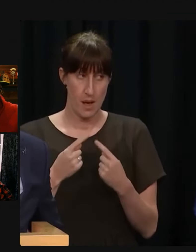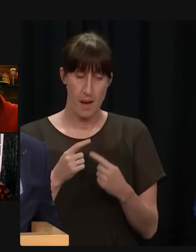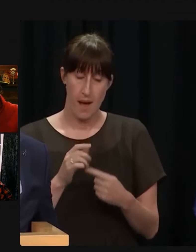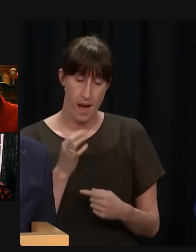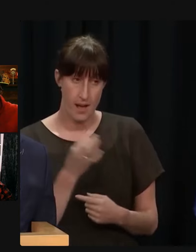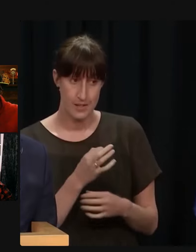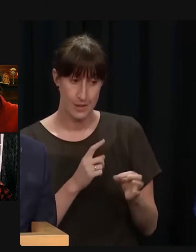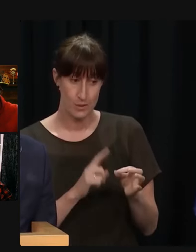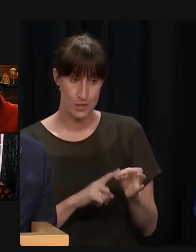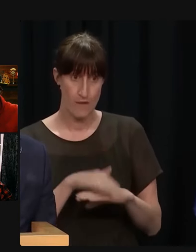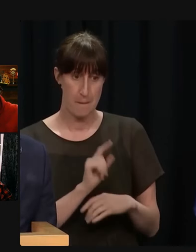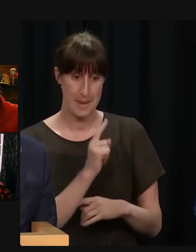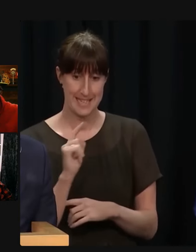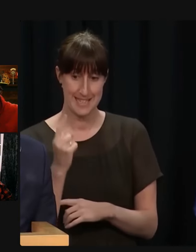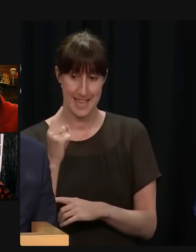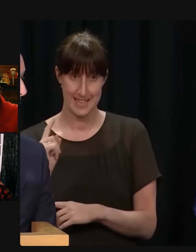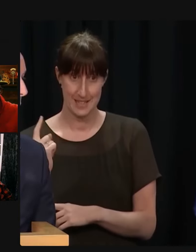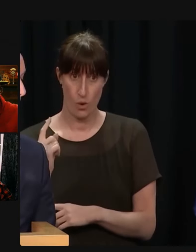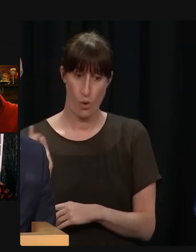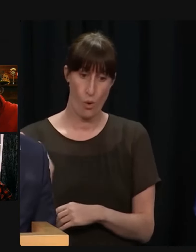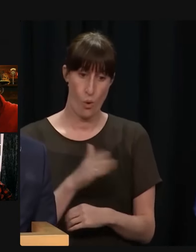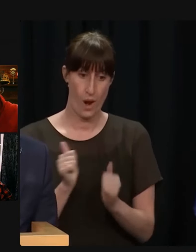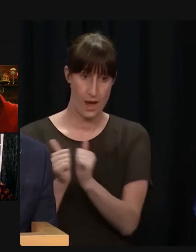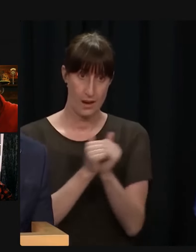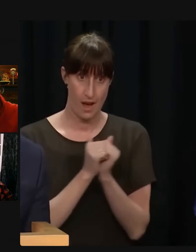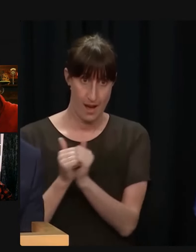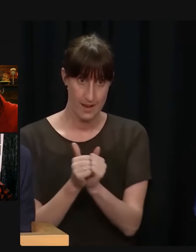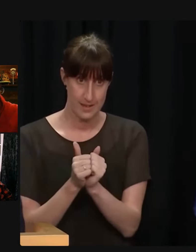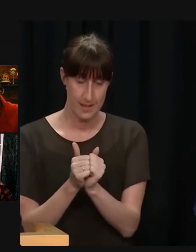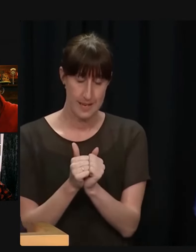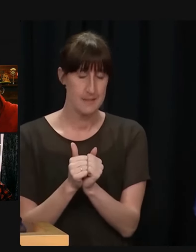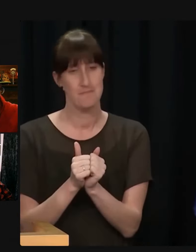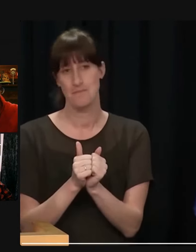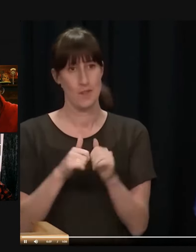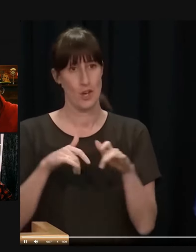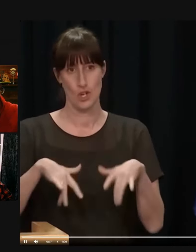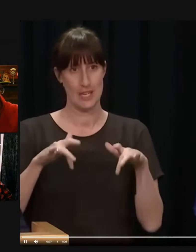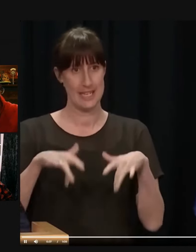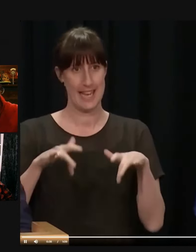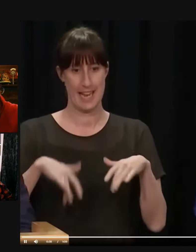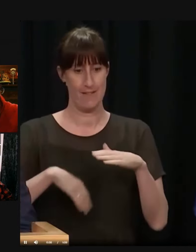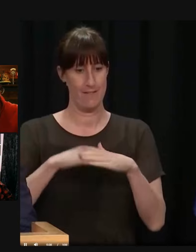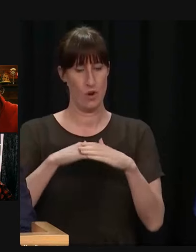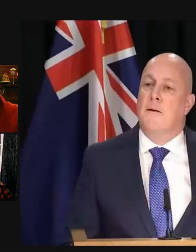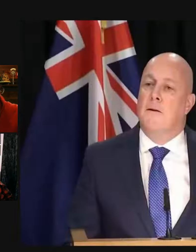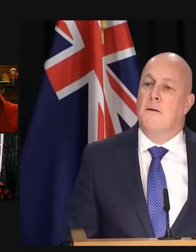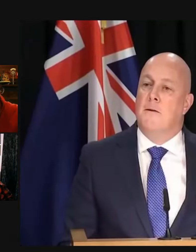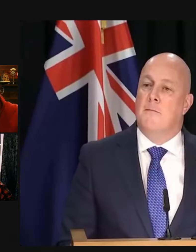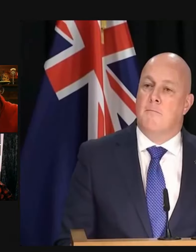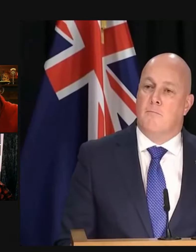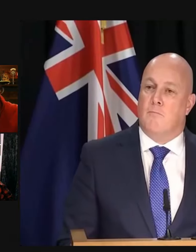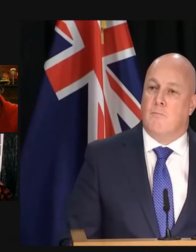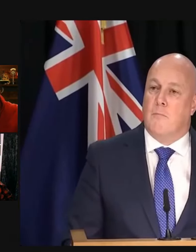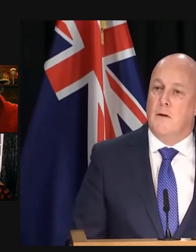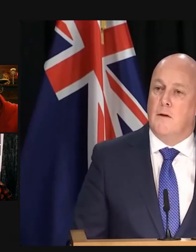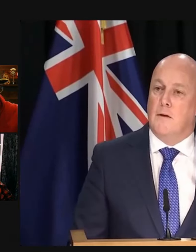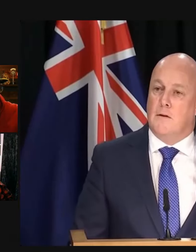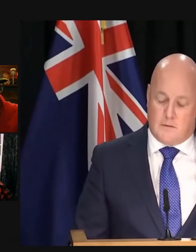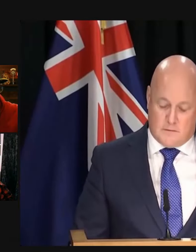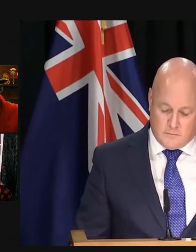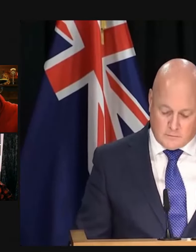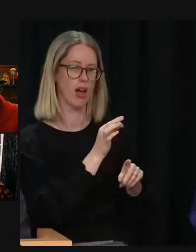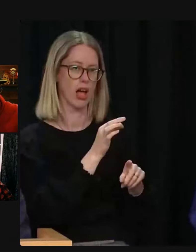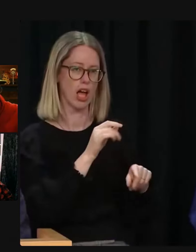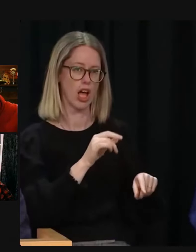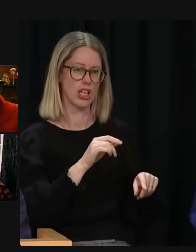coalition parties aligned? As I say, we haven't had a final cabinet discussion, so it would be premature to make any assessment of that. Is there some